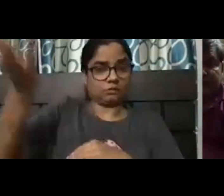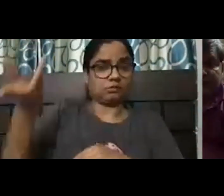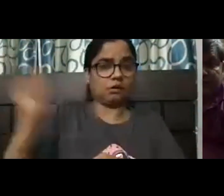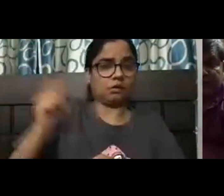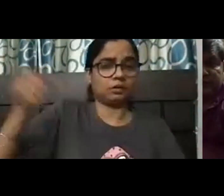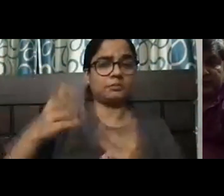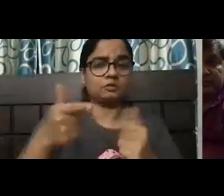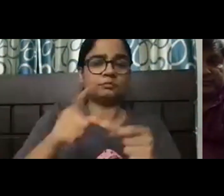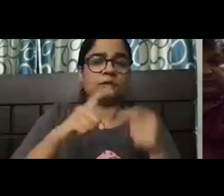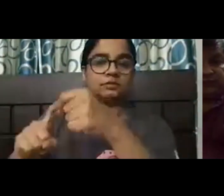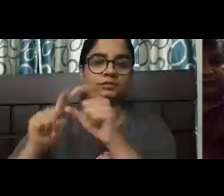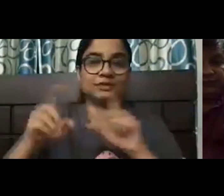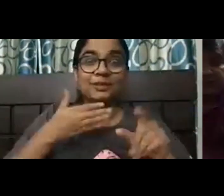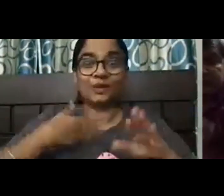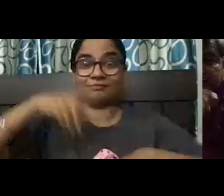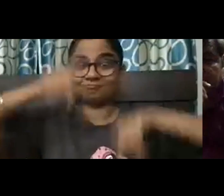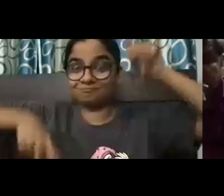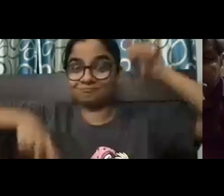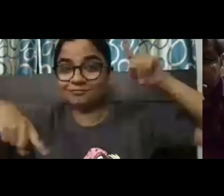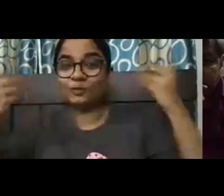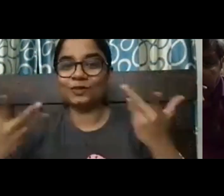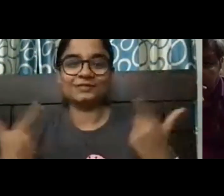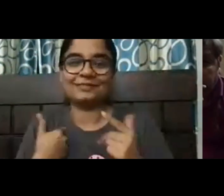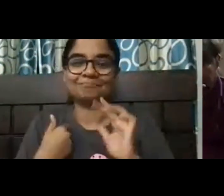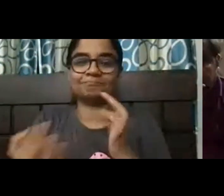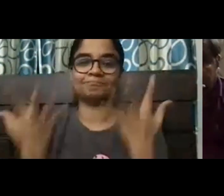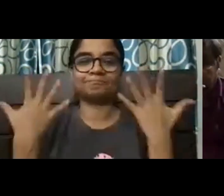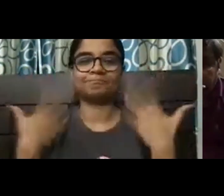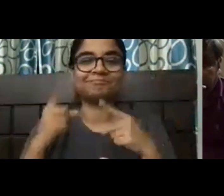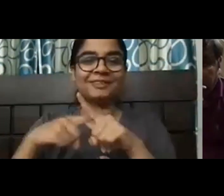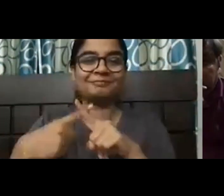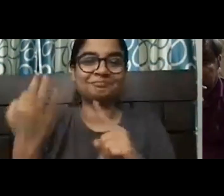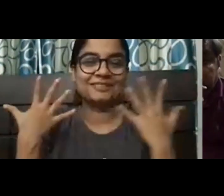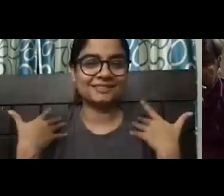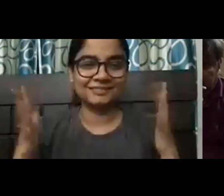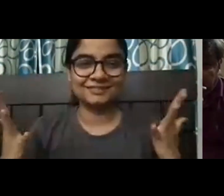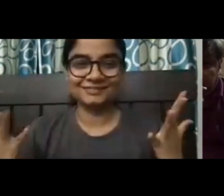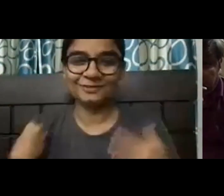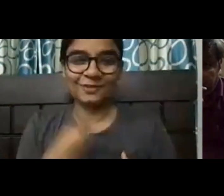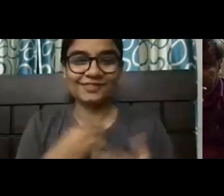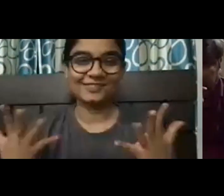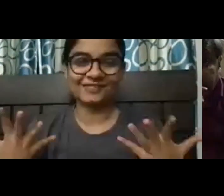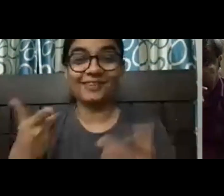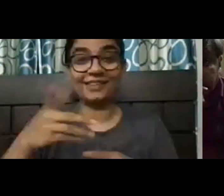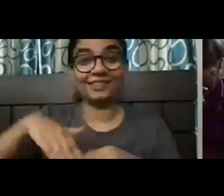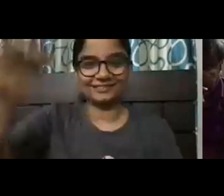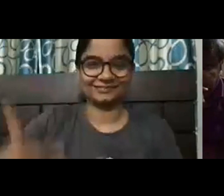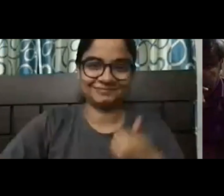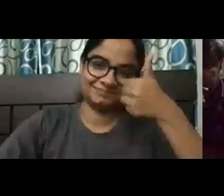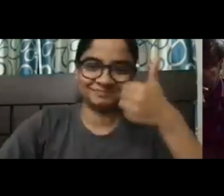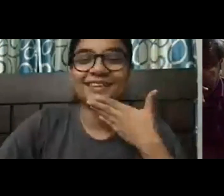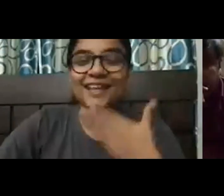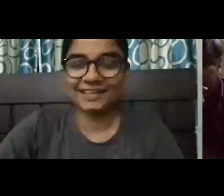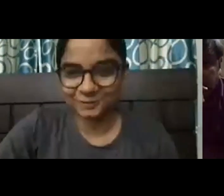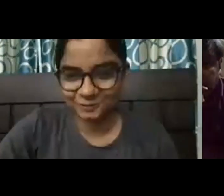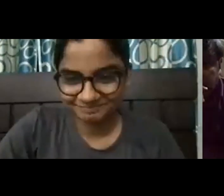you. We might have session once again. You can ask the doctor. I'm not the right one to answer you. I'm